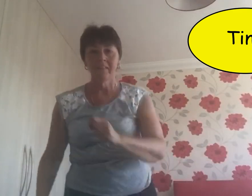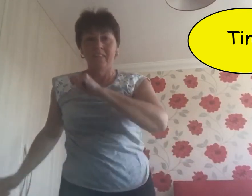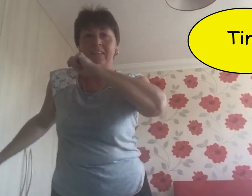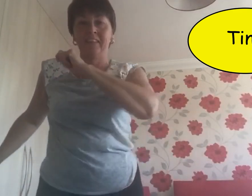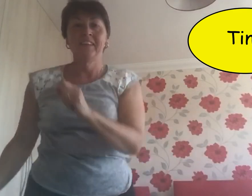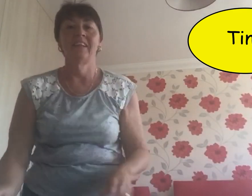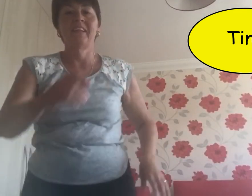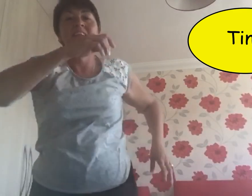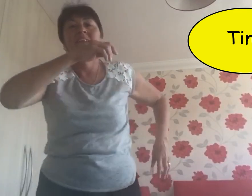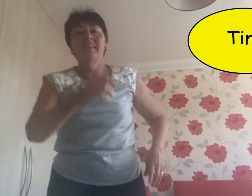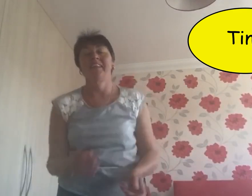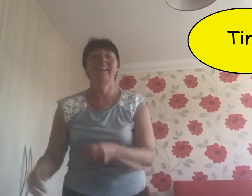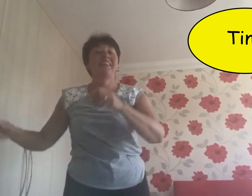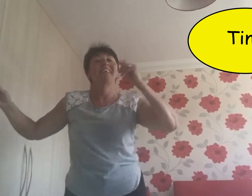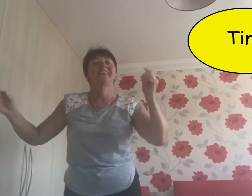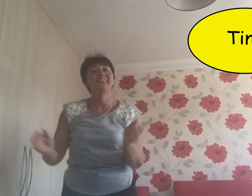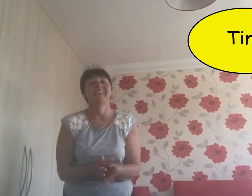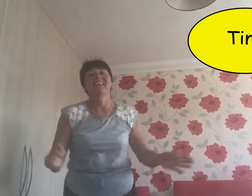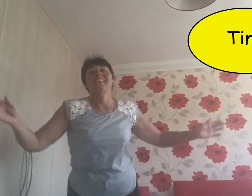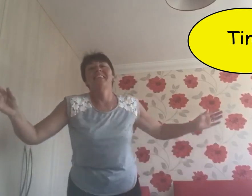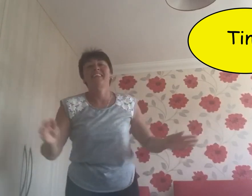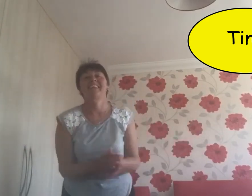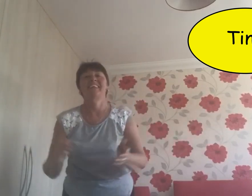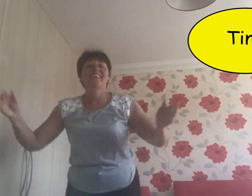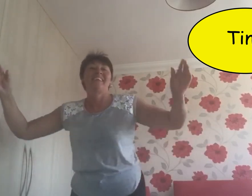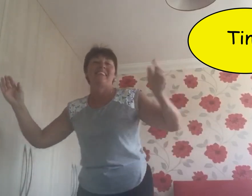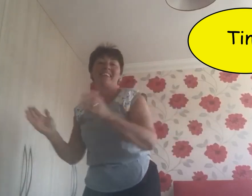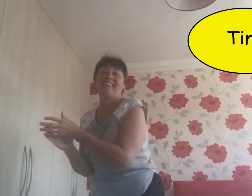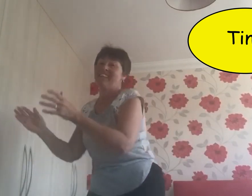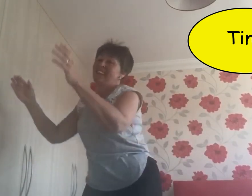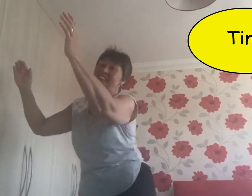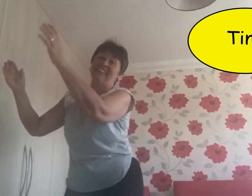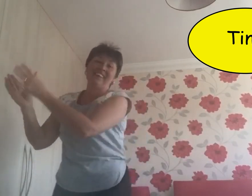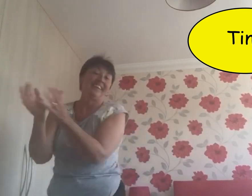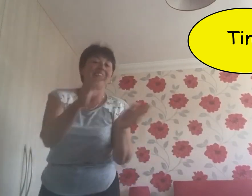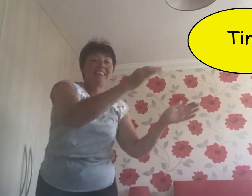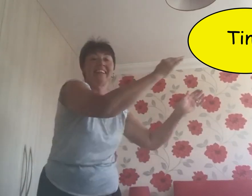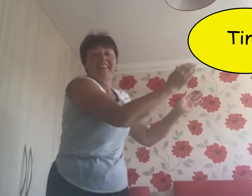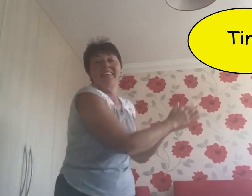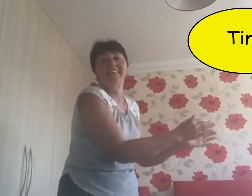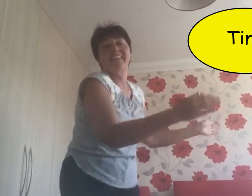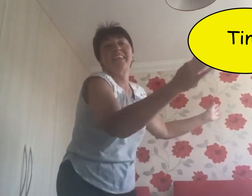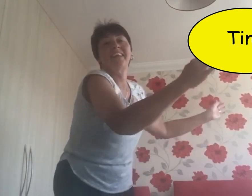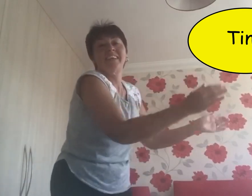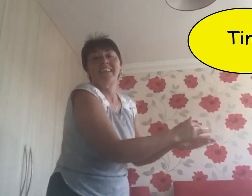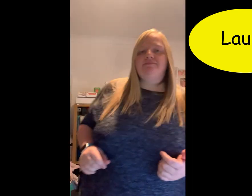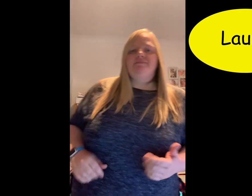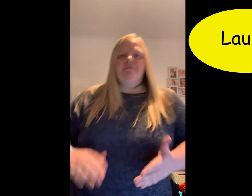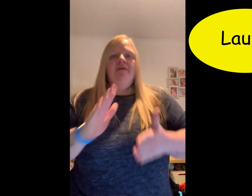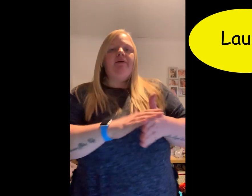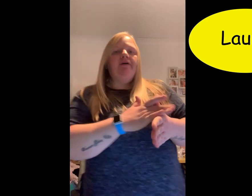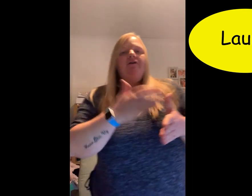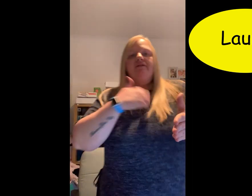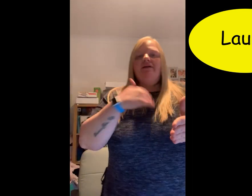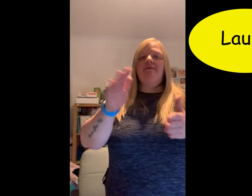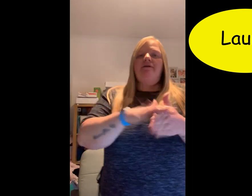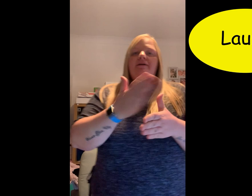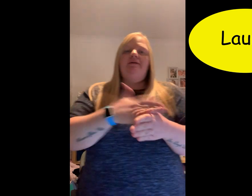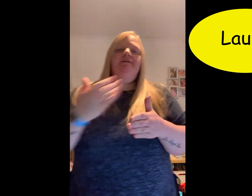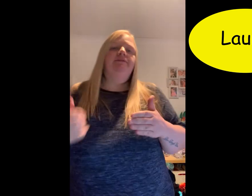you Because I'm happy Clap along if you feel like that's what you want to do Because I'm happy